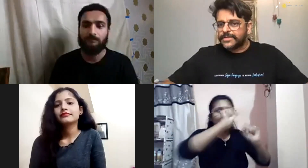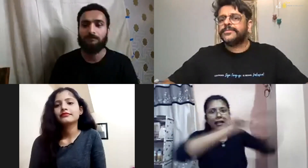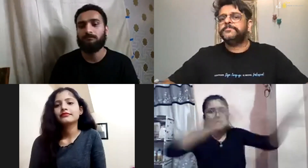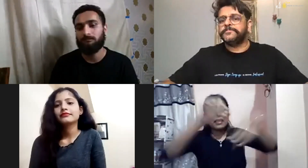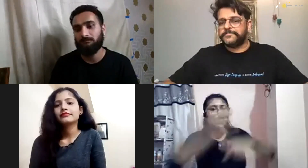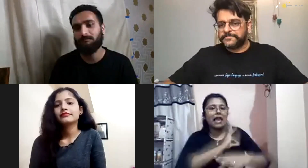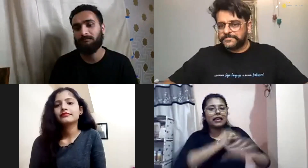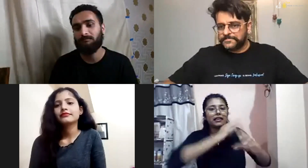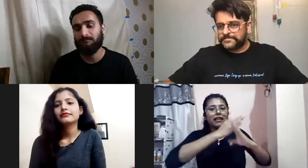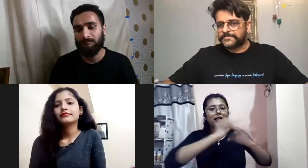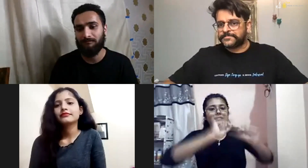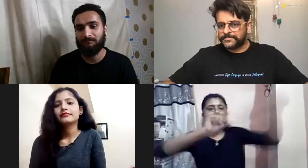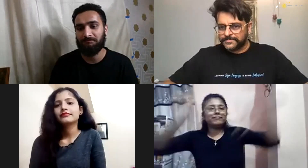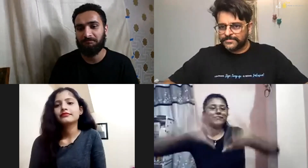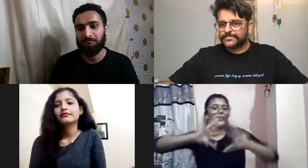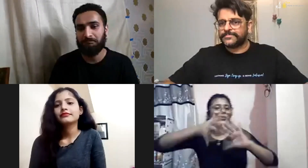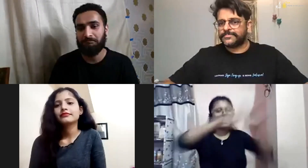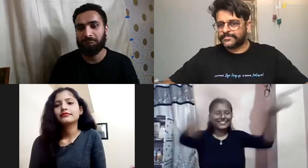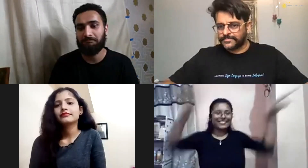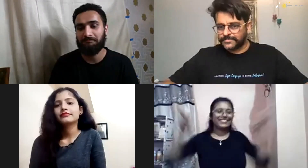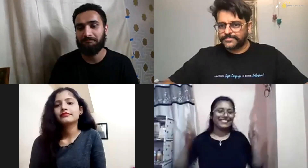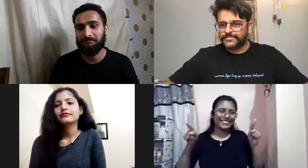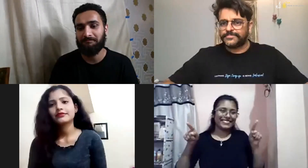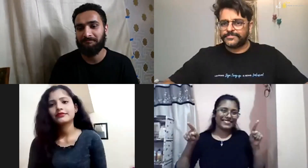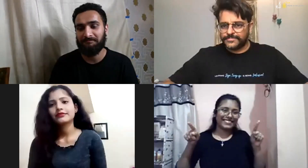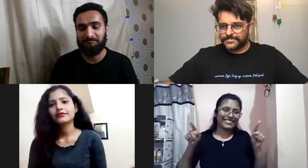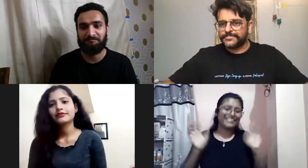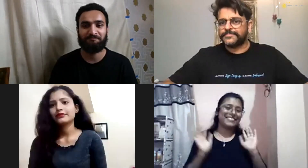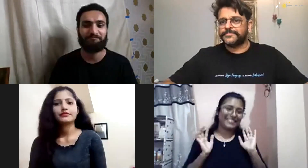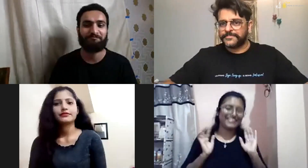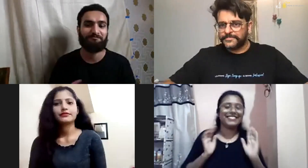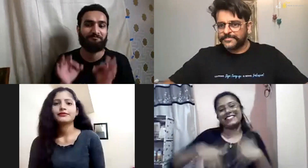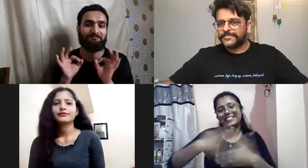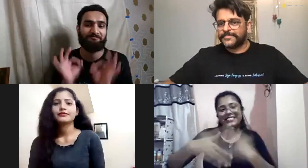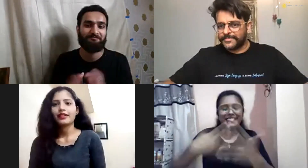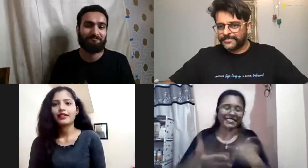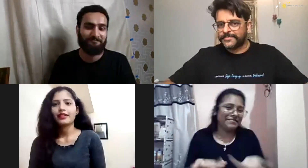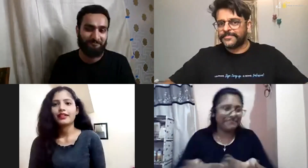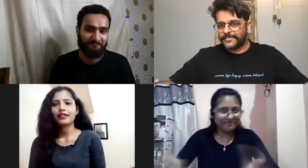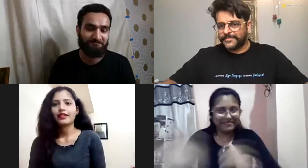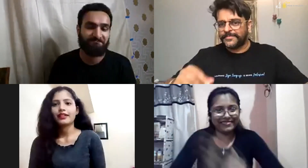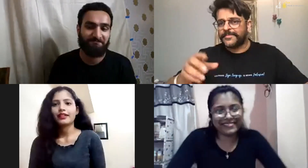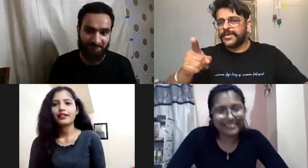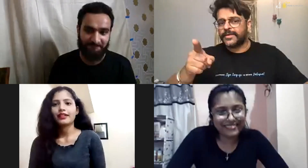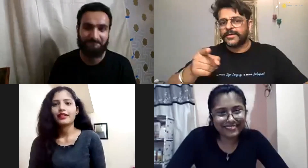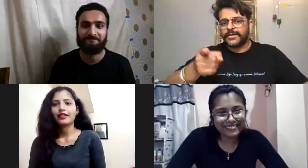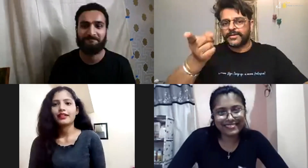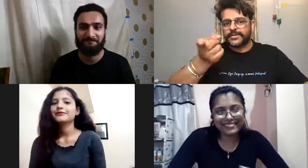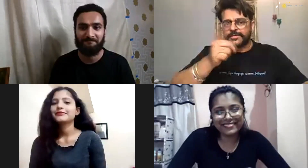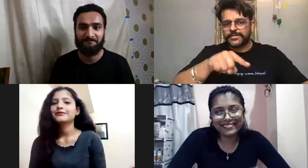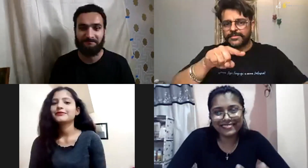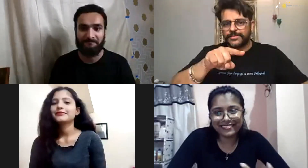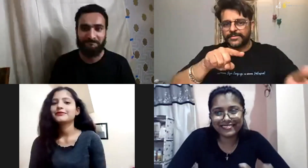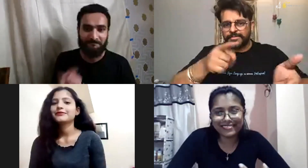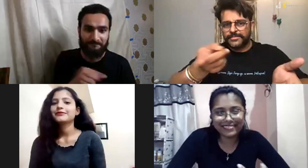can post it on your story. So people then can easily see that what kind of a work you are doing. So that get